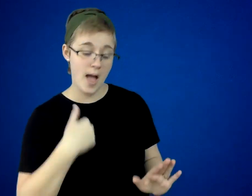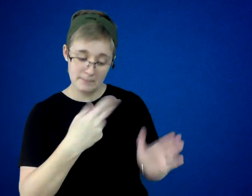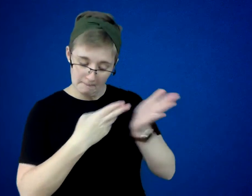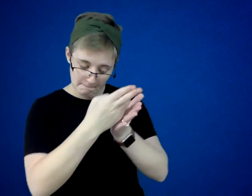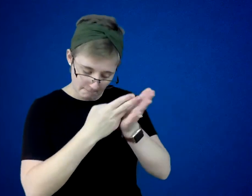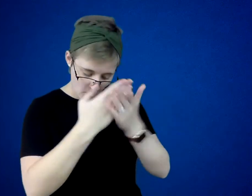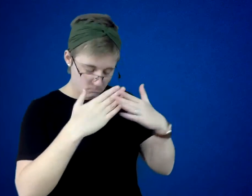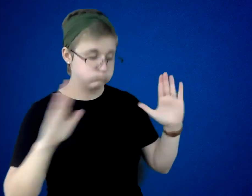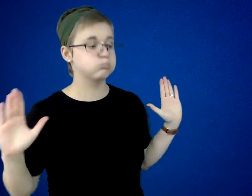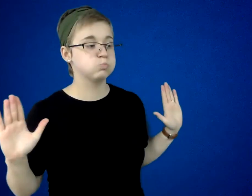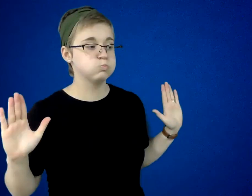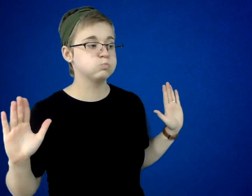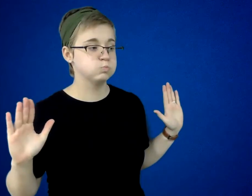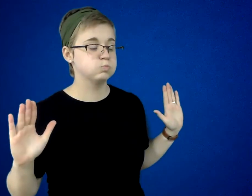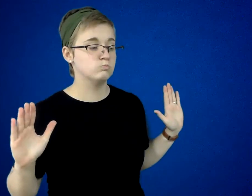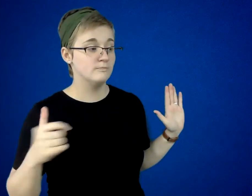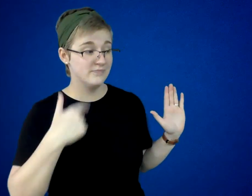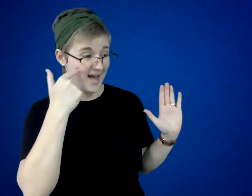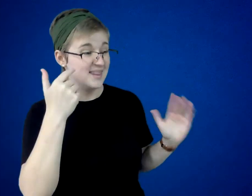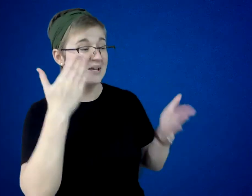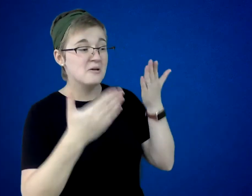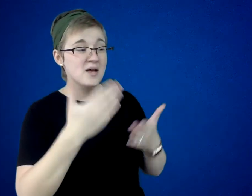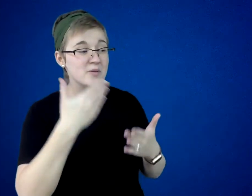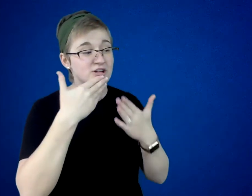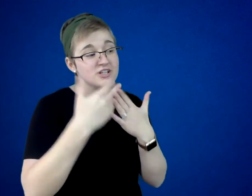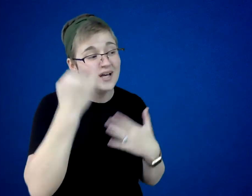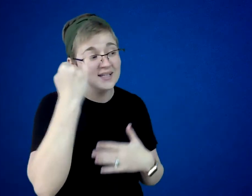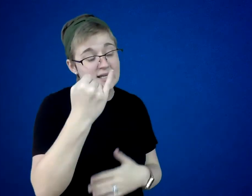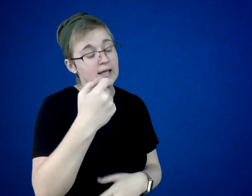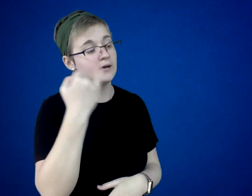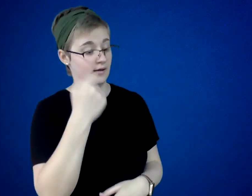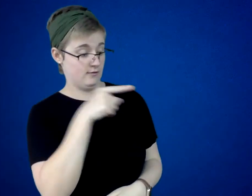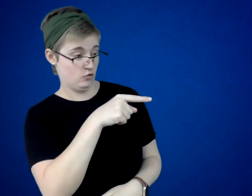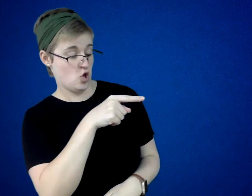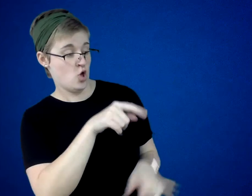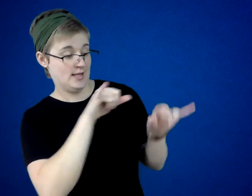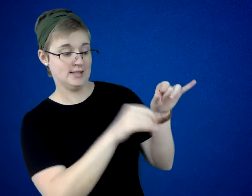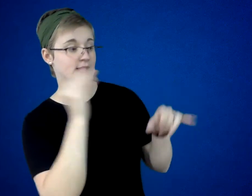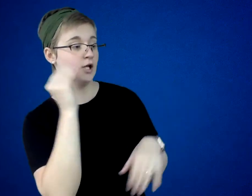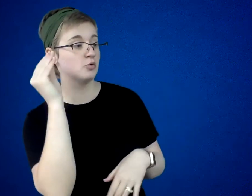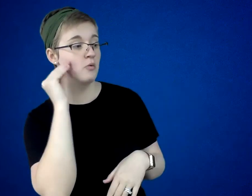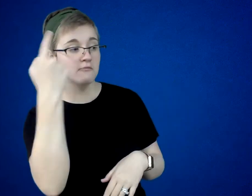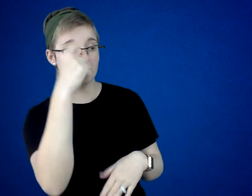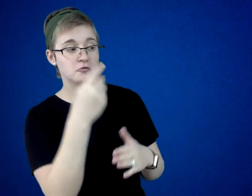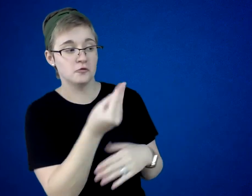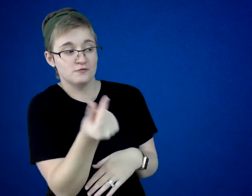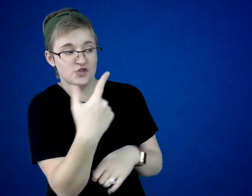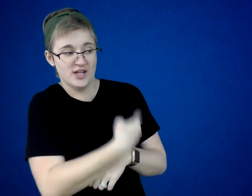and honest with you. I think it might be a good idea if we had you stay home for a few days. What we'll do